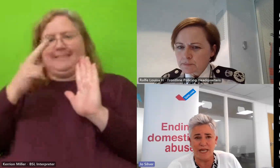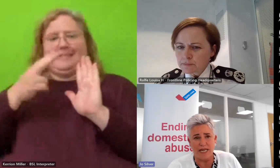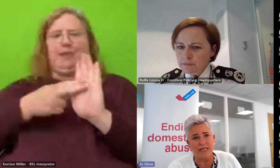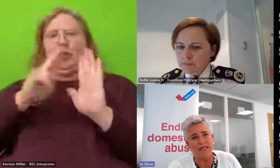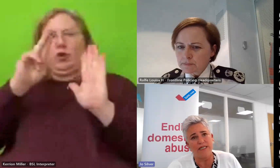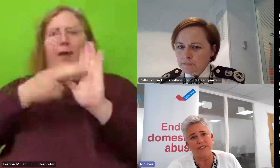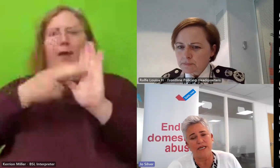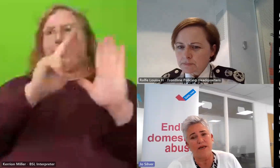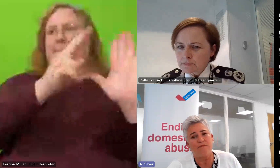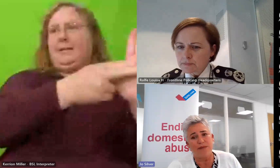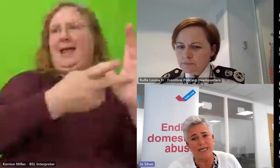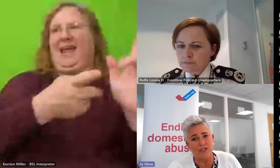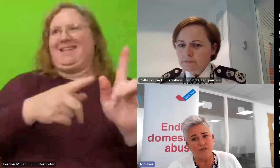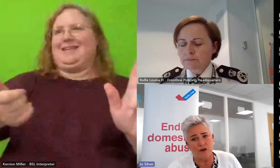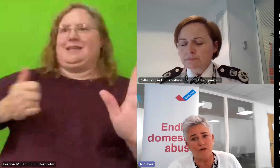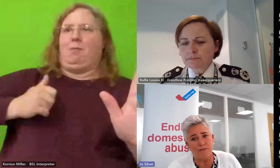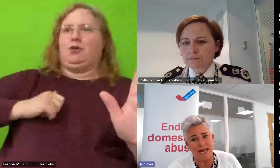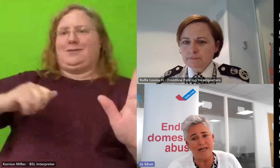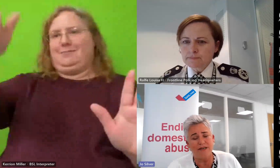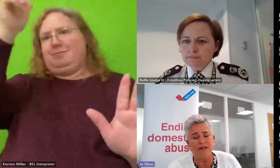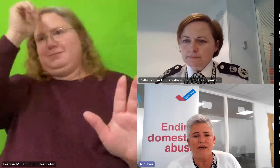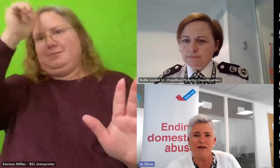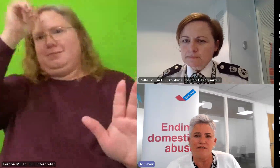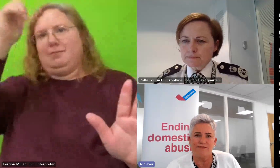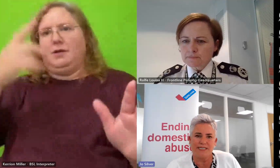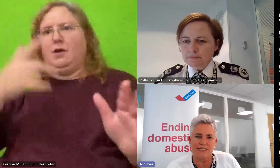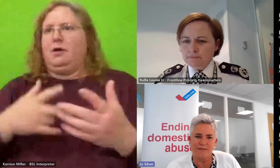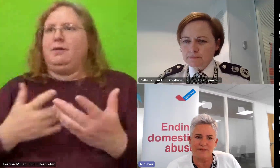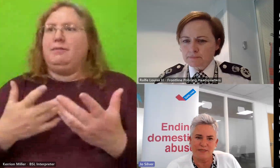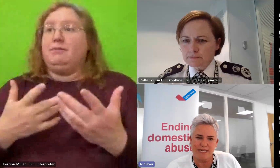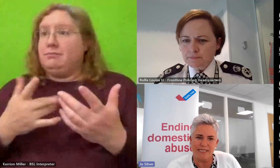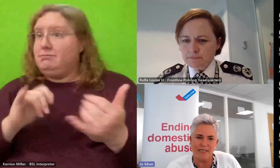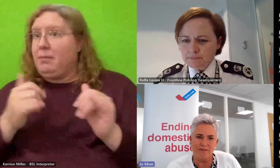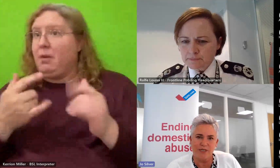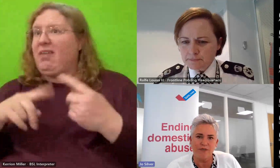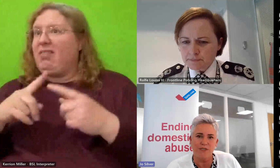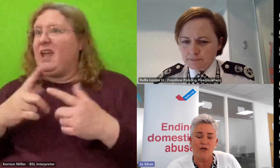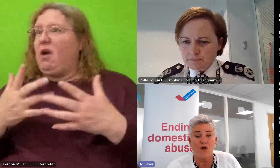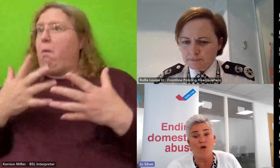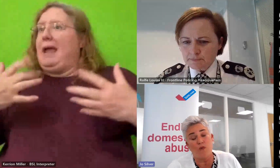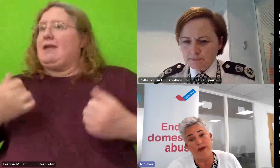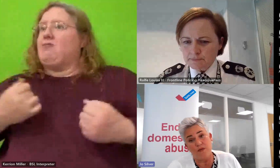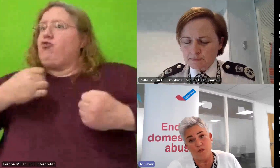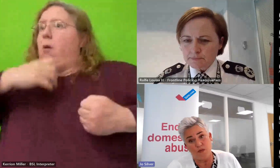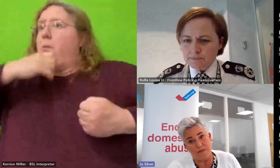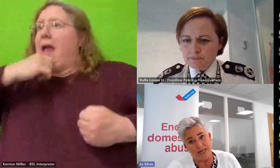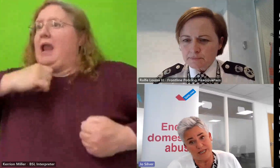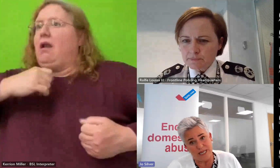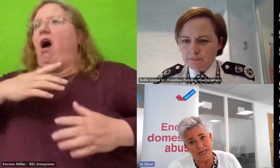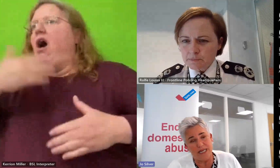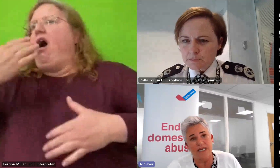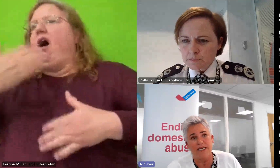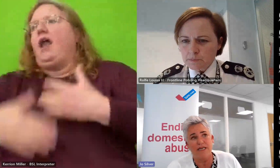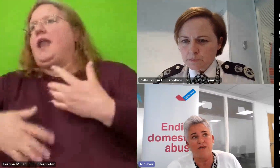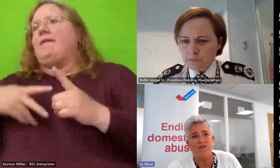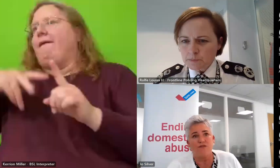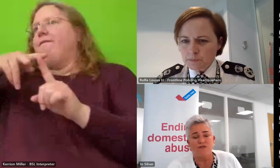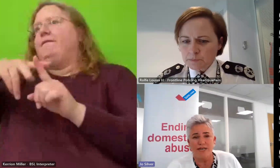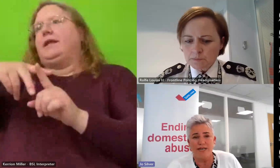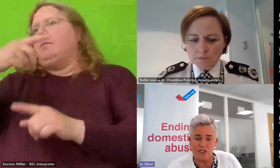might think that big, strong men aren't victims of domestic abuse, or where we might